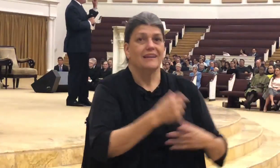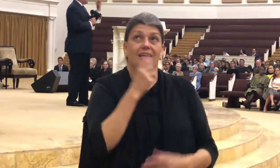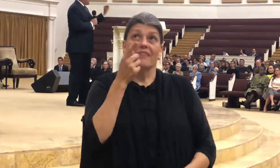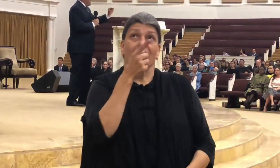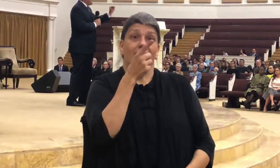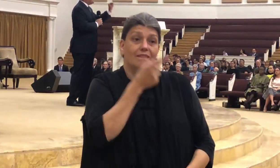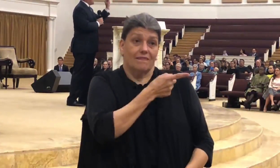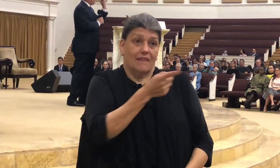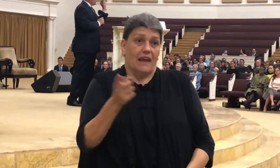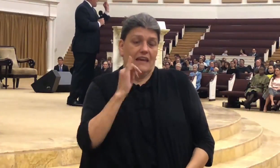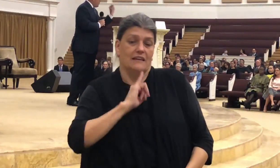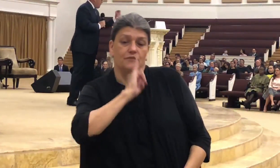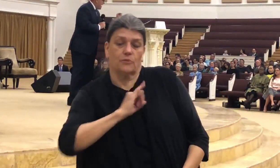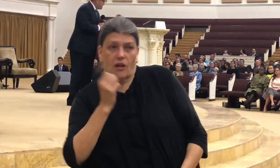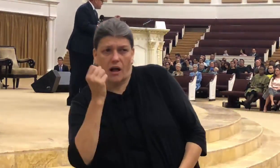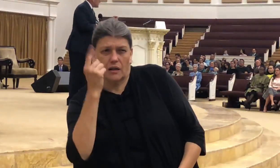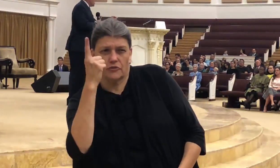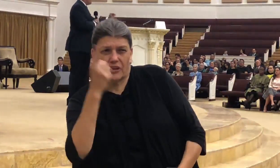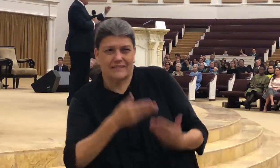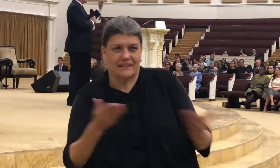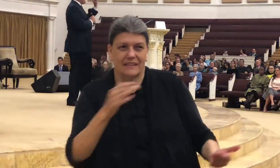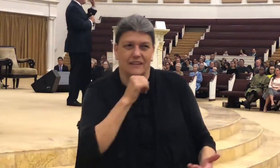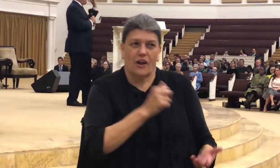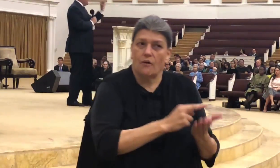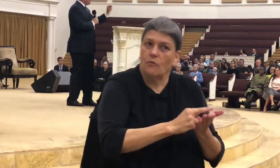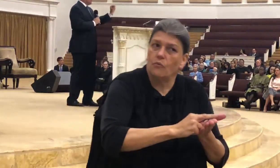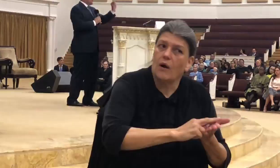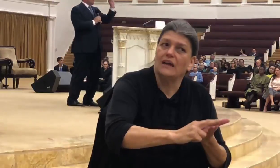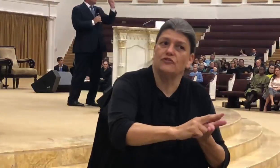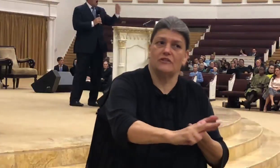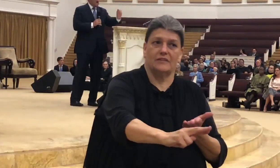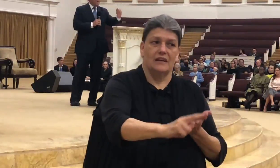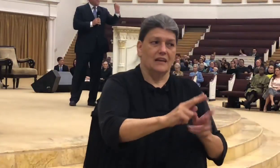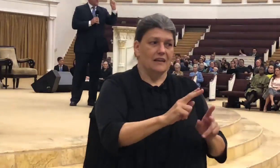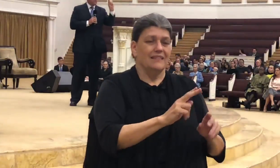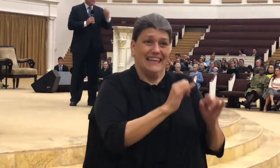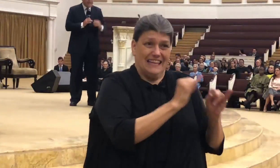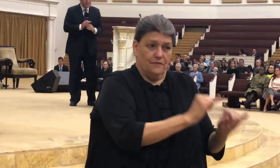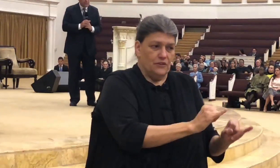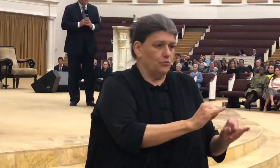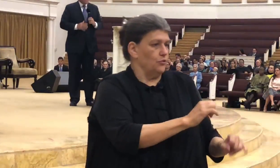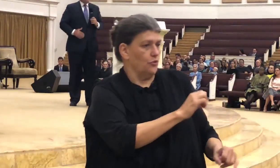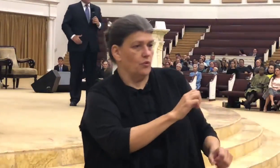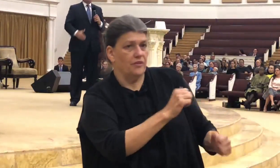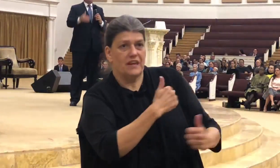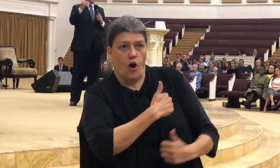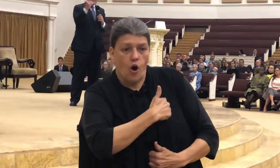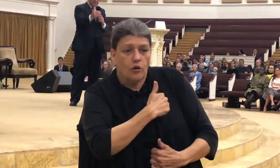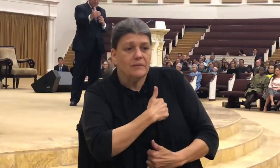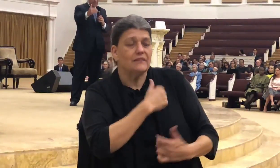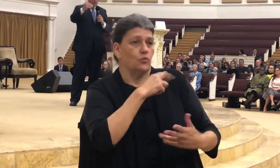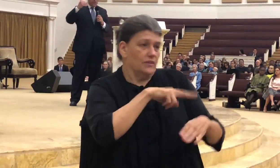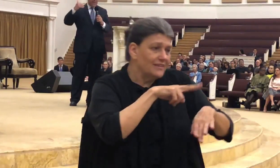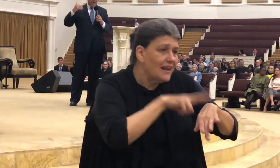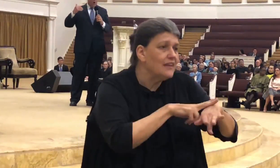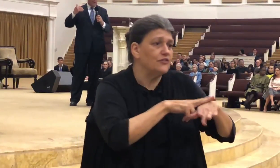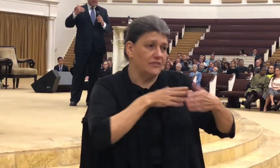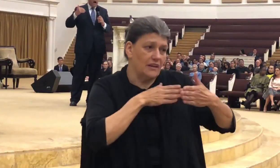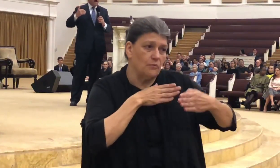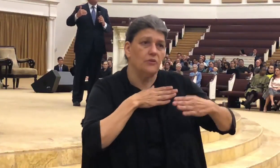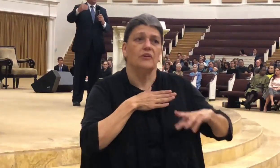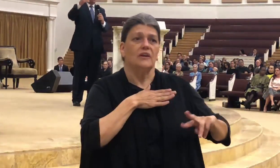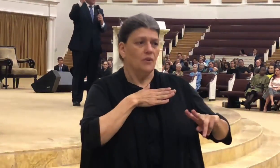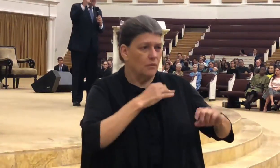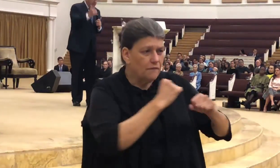that those things that were not righteous, those individuals or those armies or those nations that were resistant to that